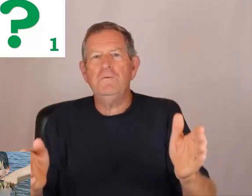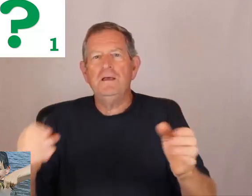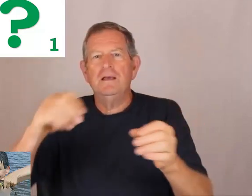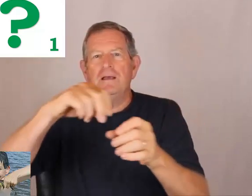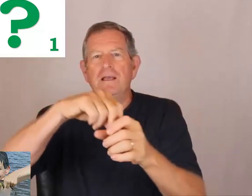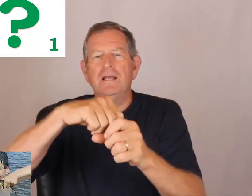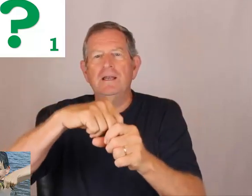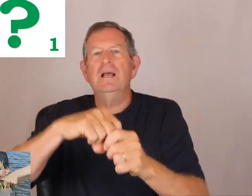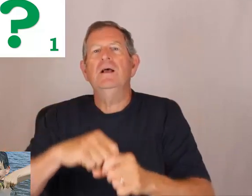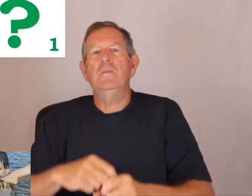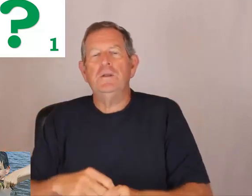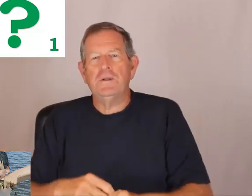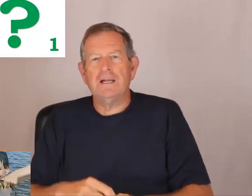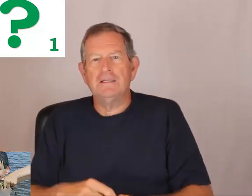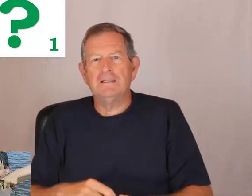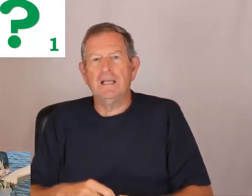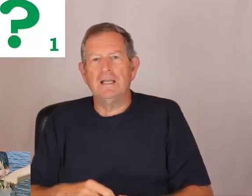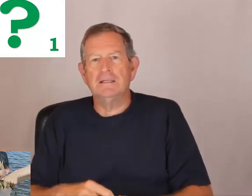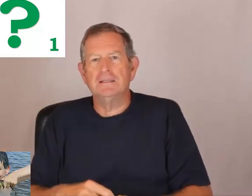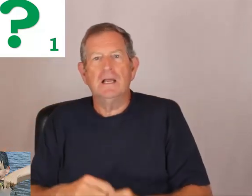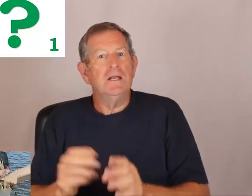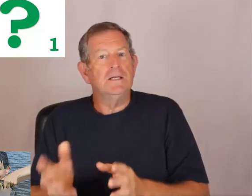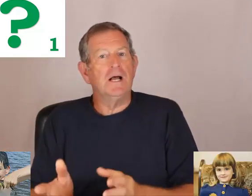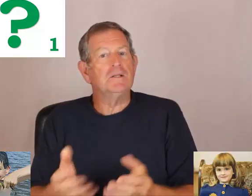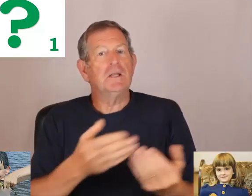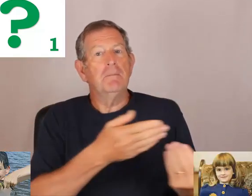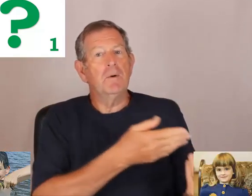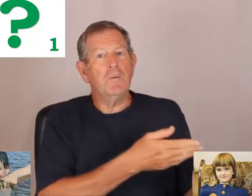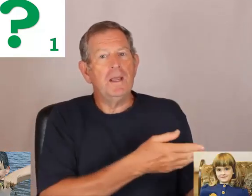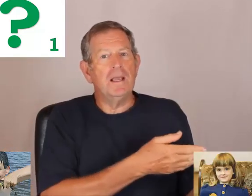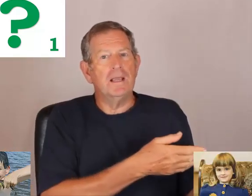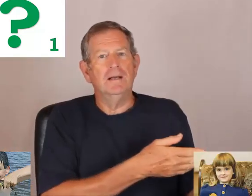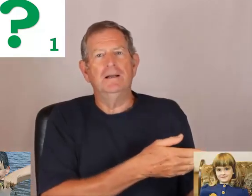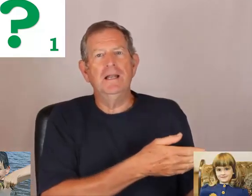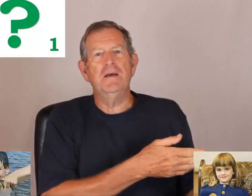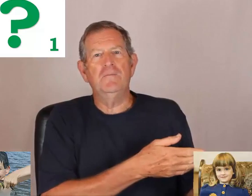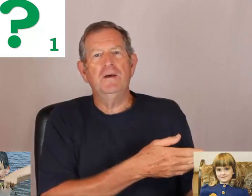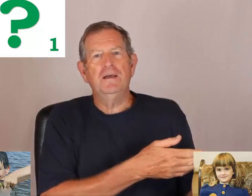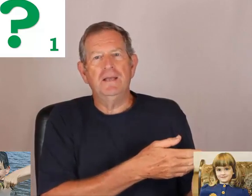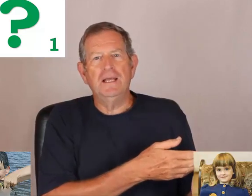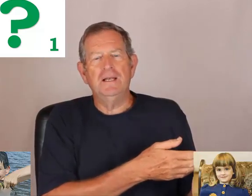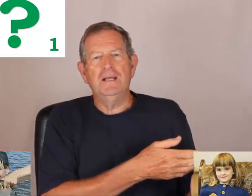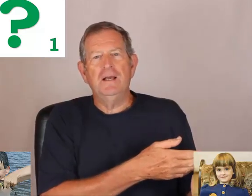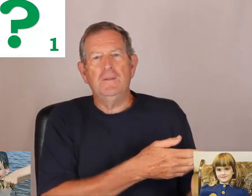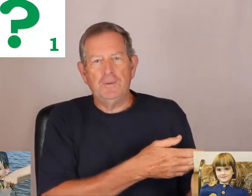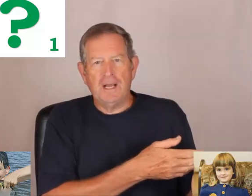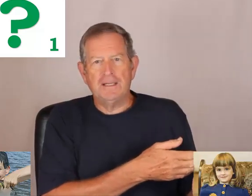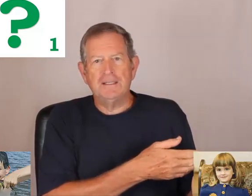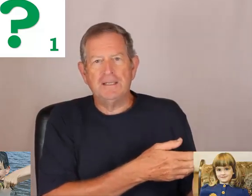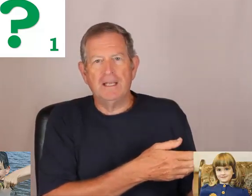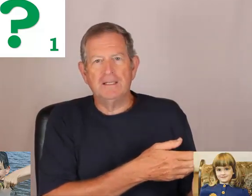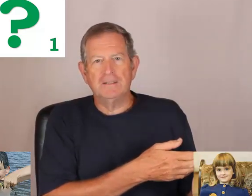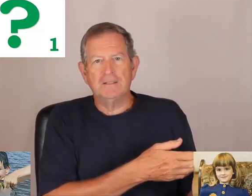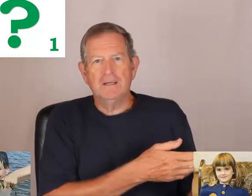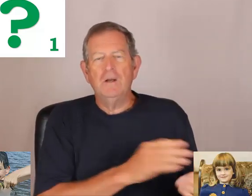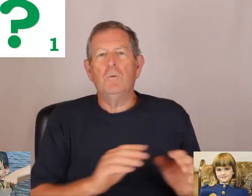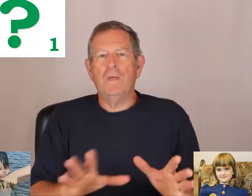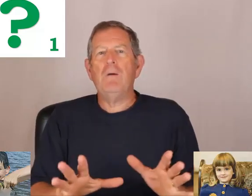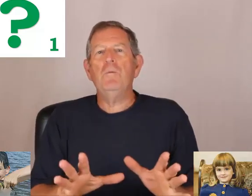live in the United States? Does Marie live in the United States? Well, that will be